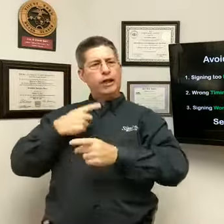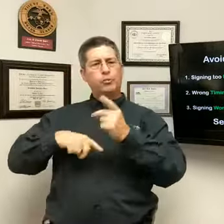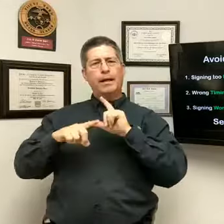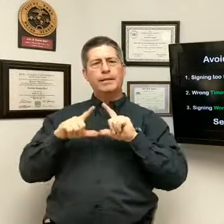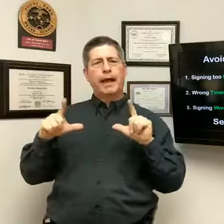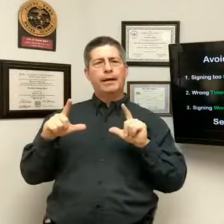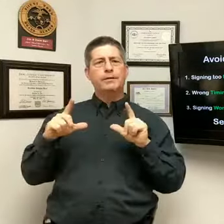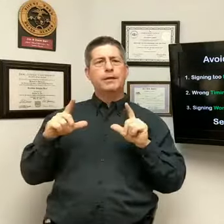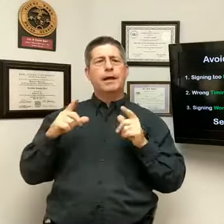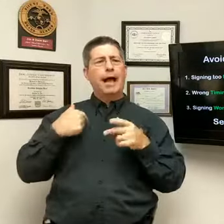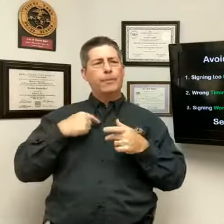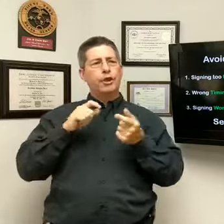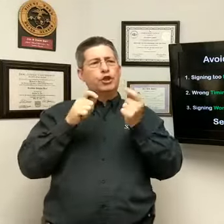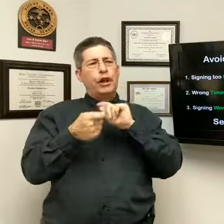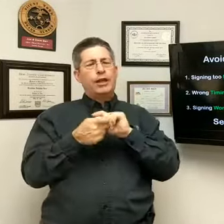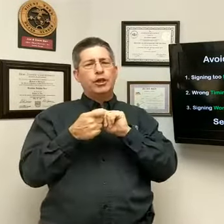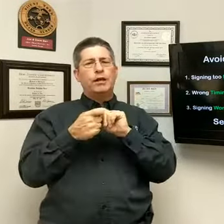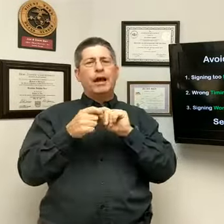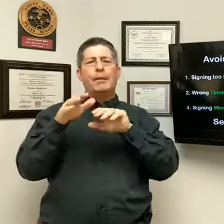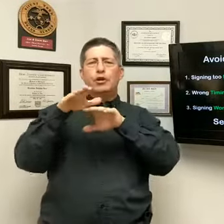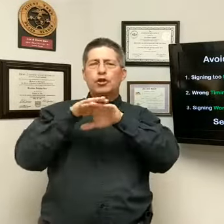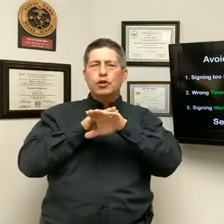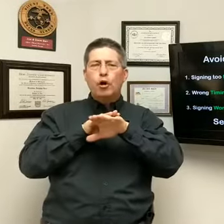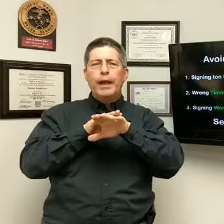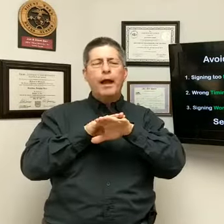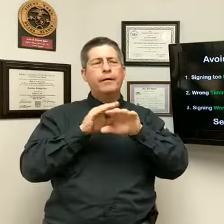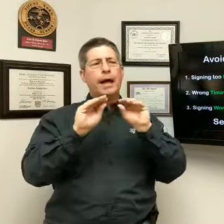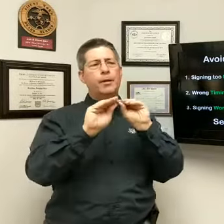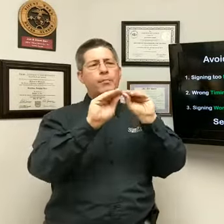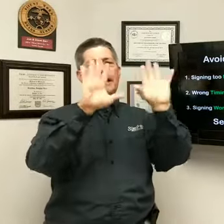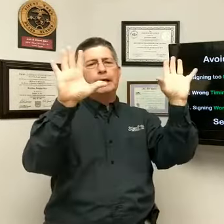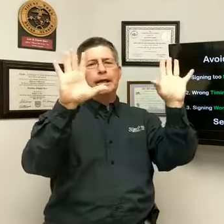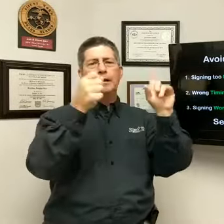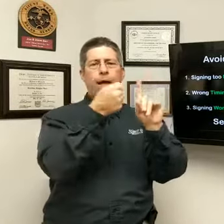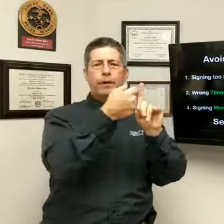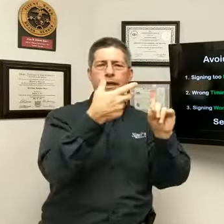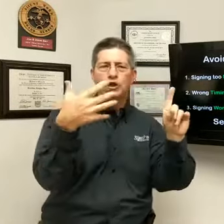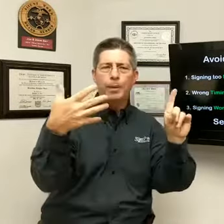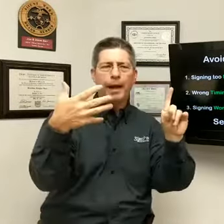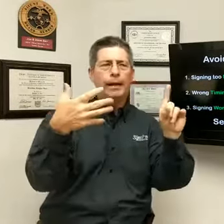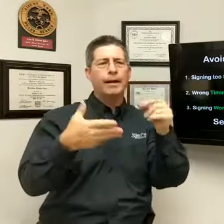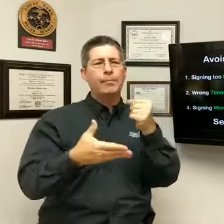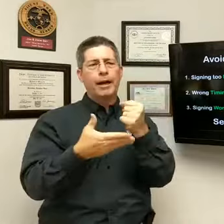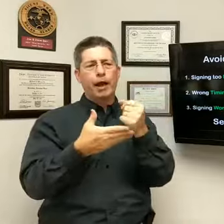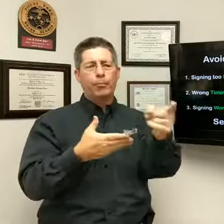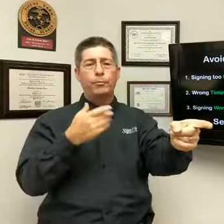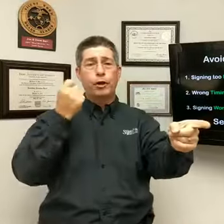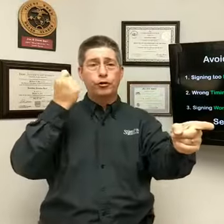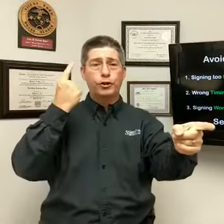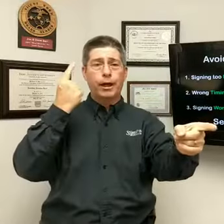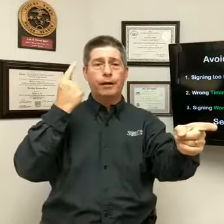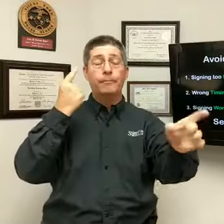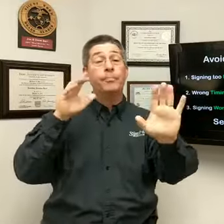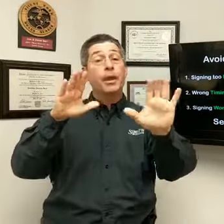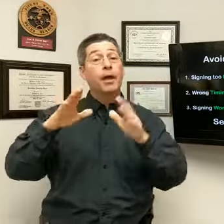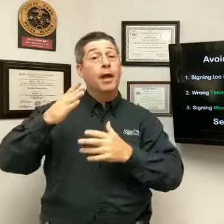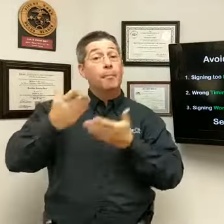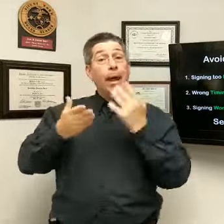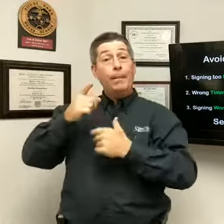my signs. I'm going to change it. I'm going to slow down. I'm going to be clear. I'm going to expand. I'm going to help them to understand. Maybe it's